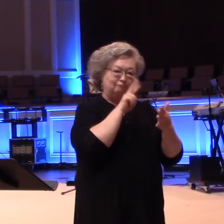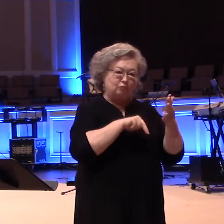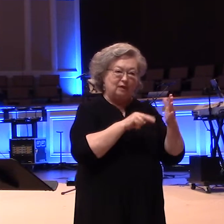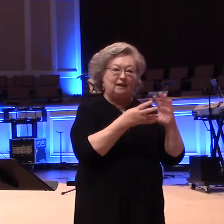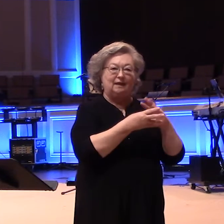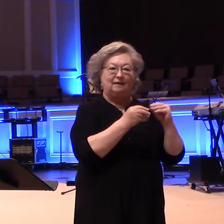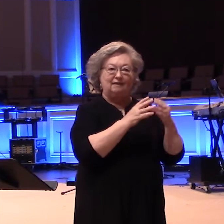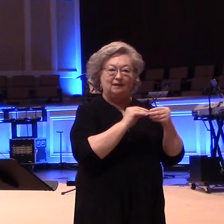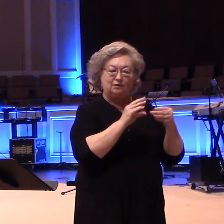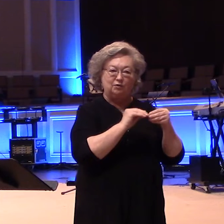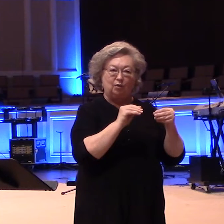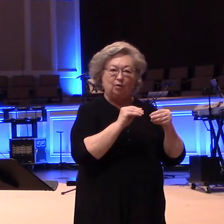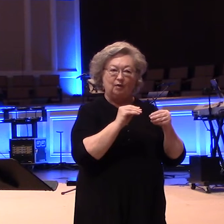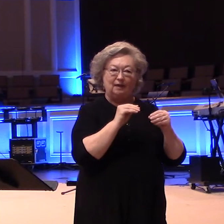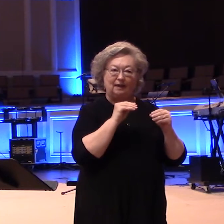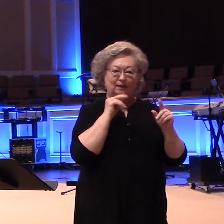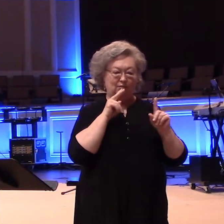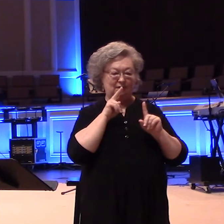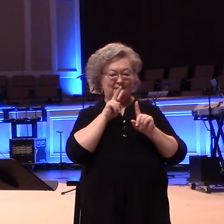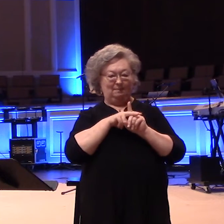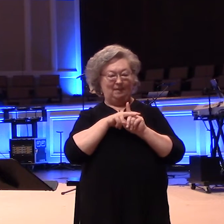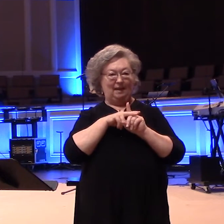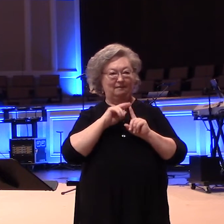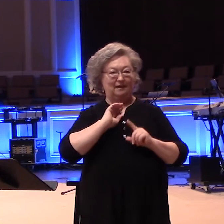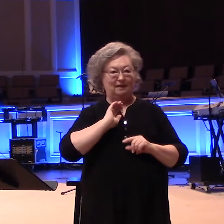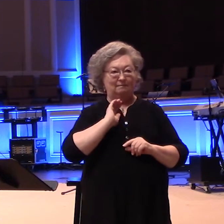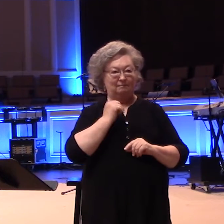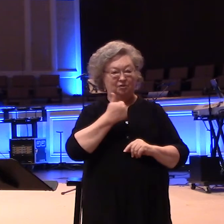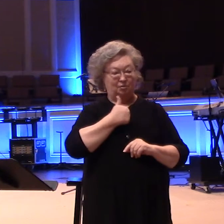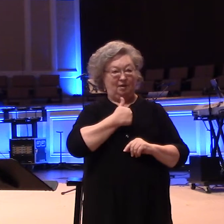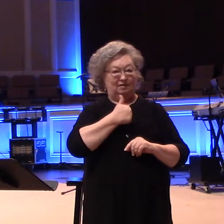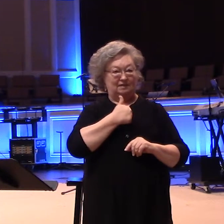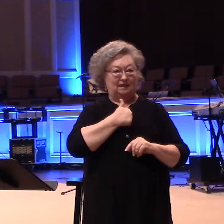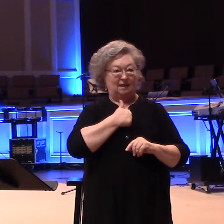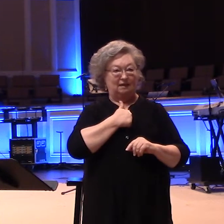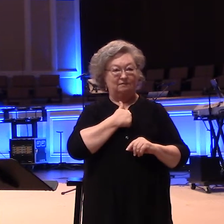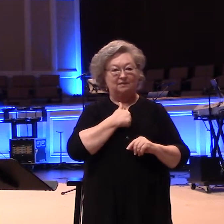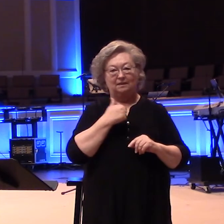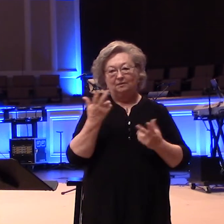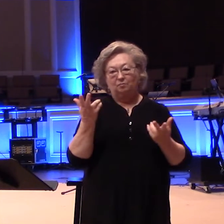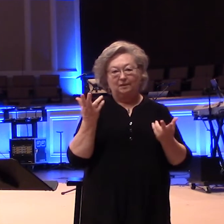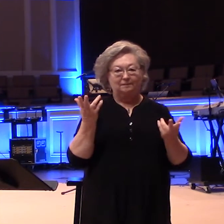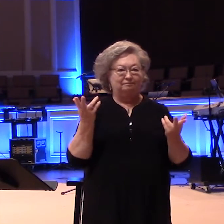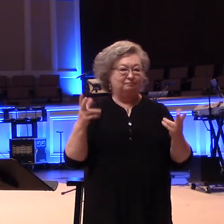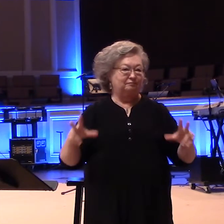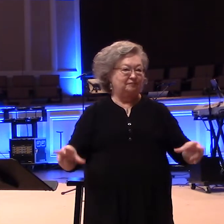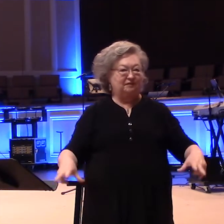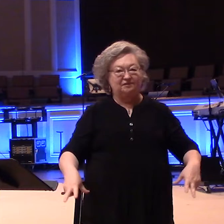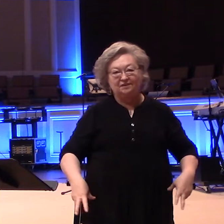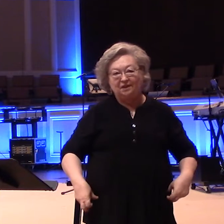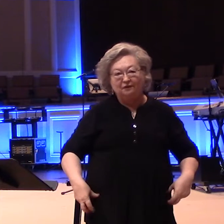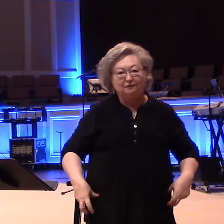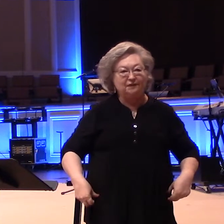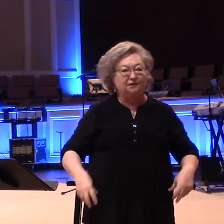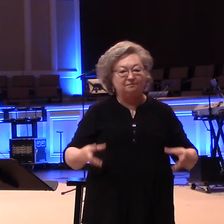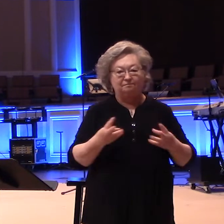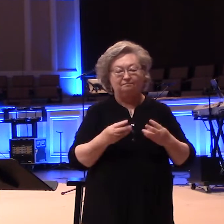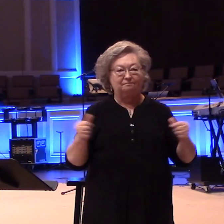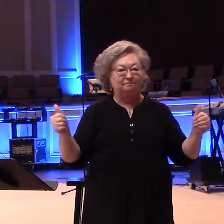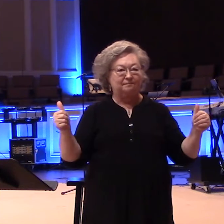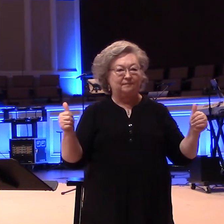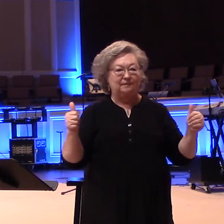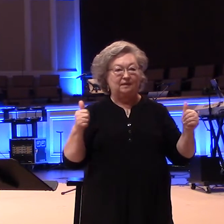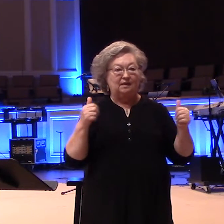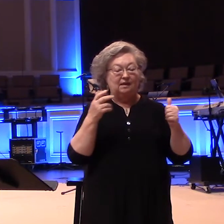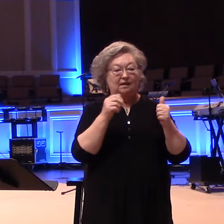says, Jesus says in Luke's gospel, we squander them, selfish living, and soon it's all gone. And we're in a